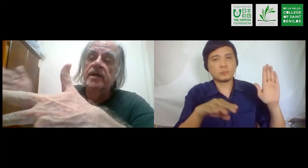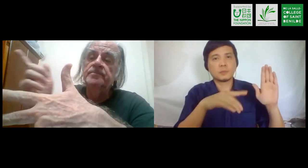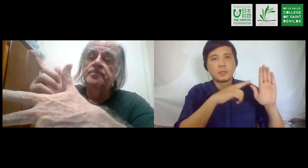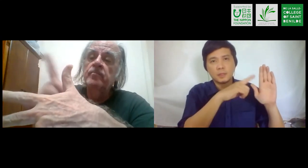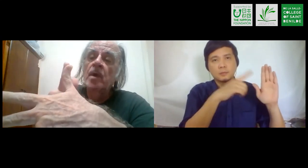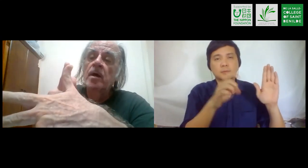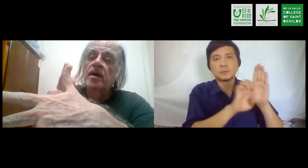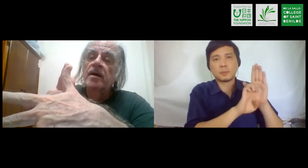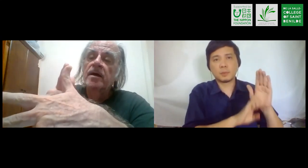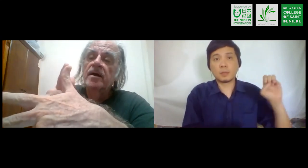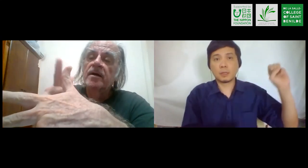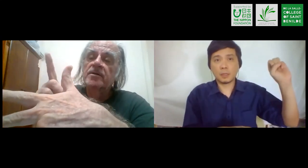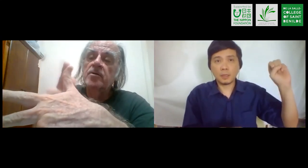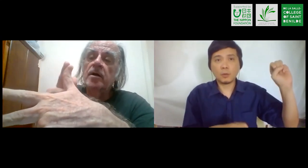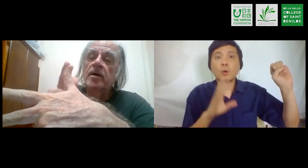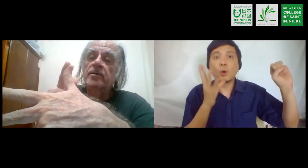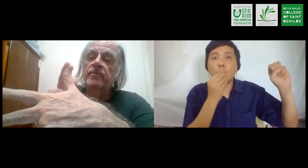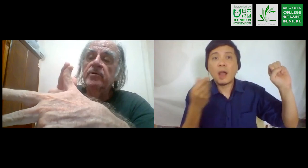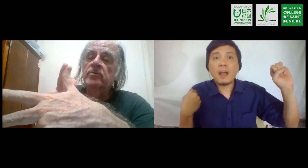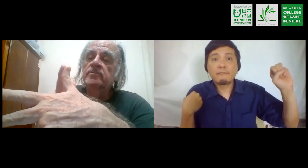again, start on the review,